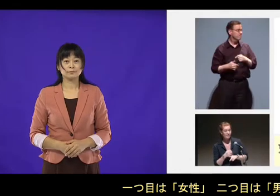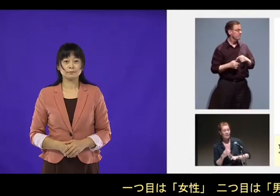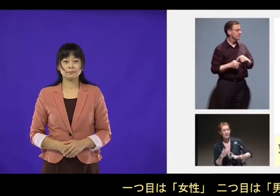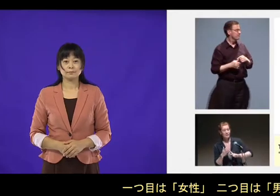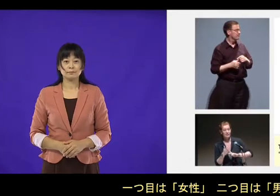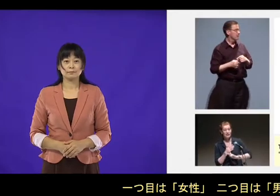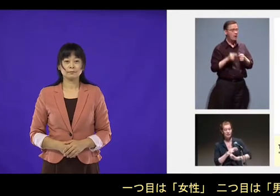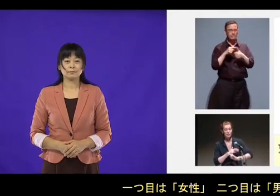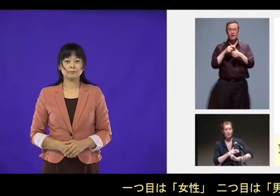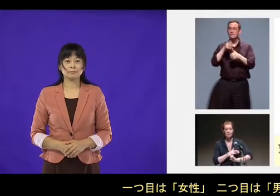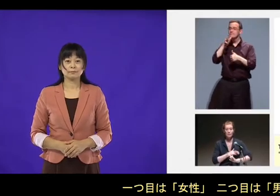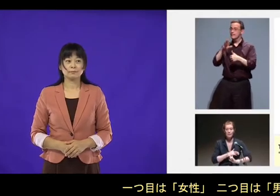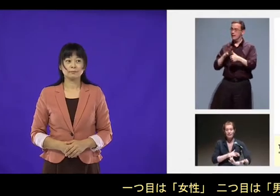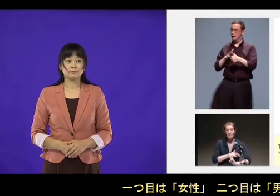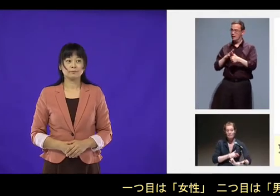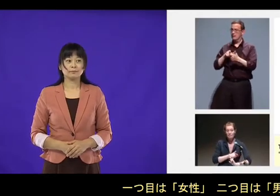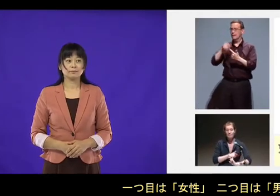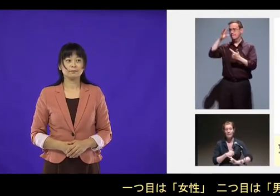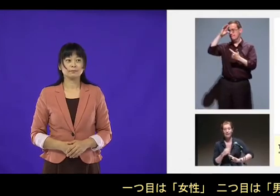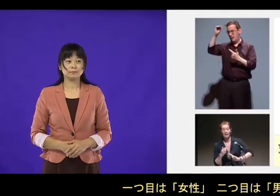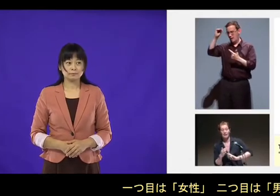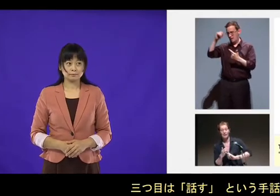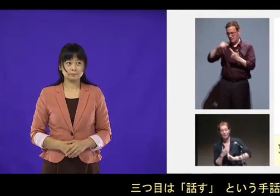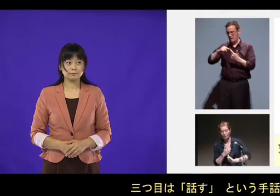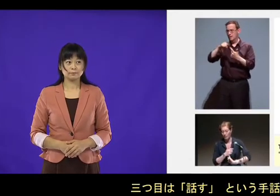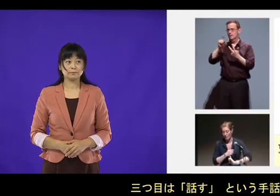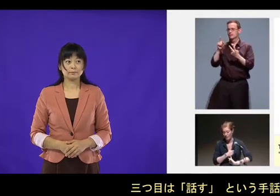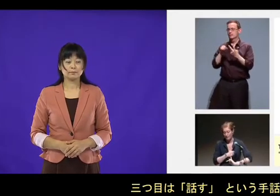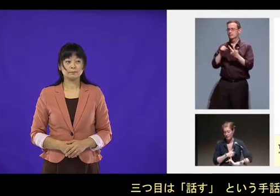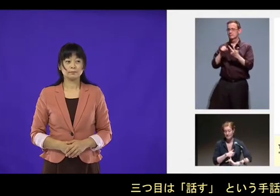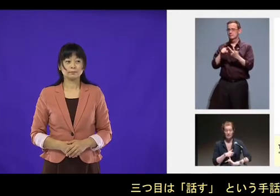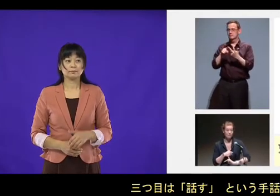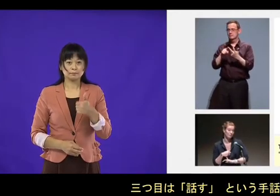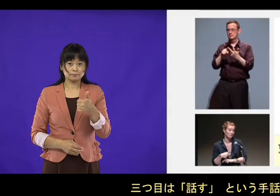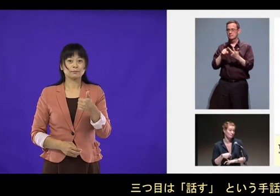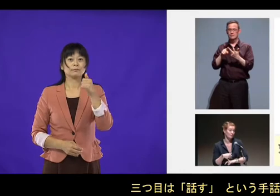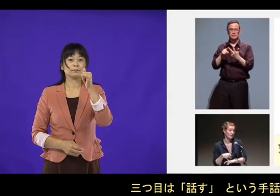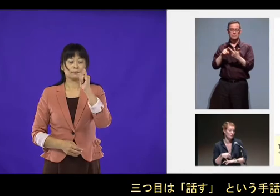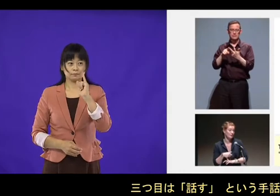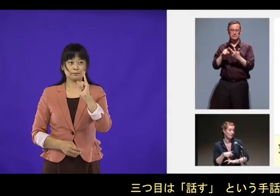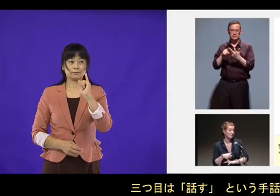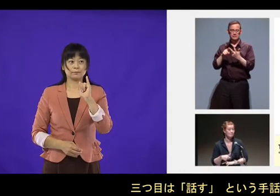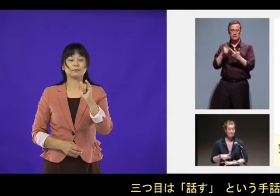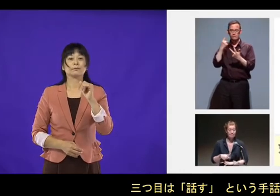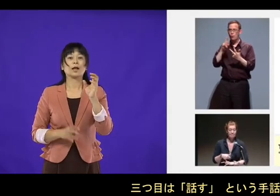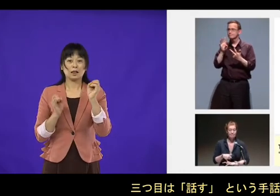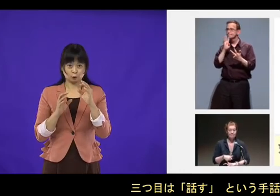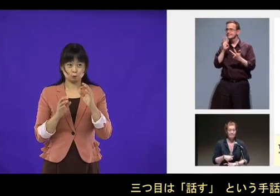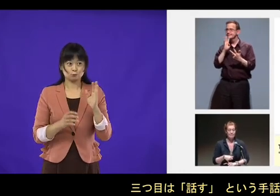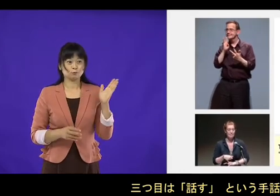female, the second one for male, and the third one is the sign for speak.